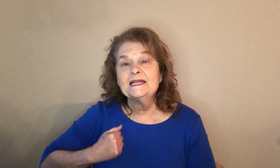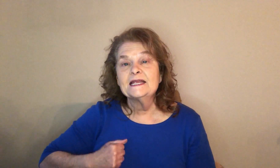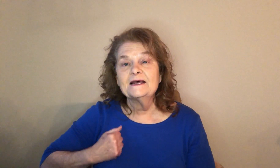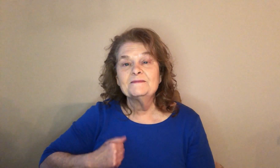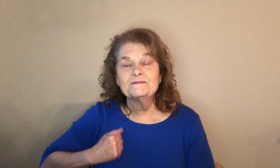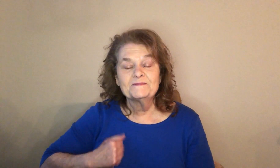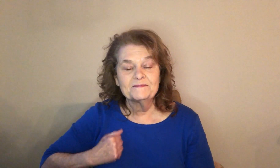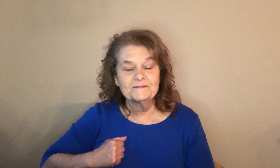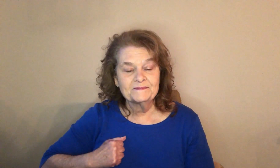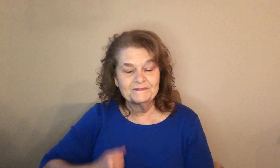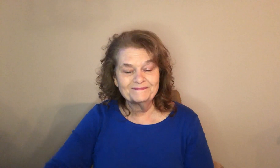Canada.